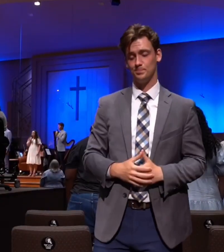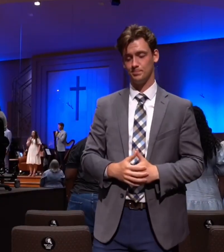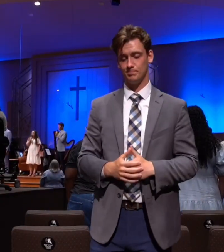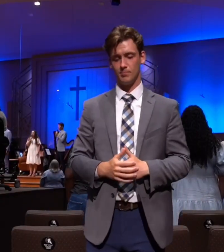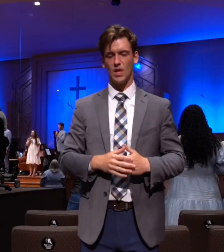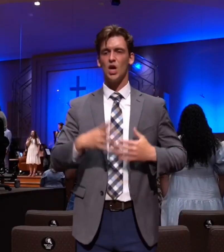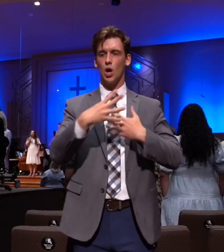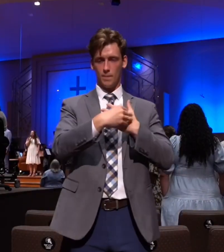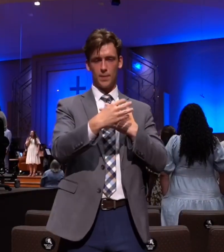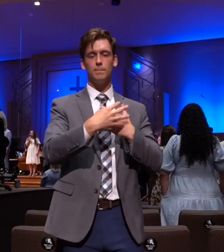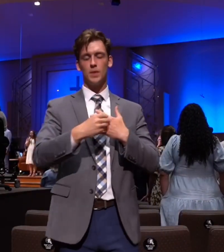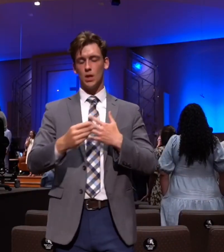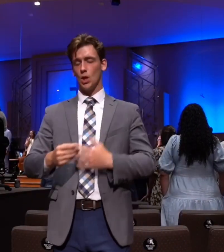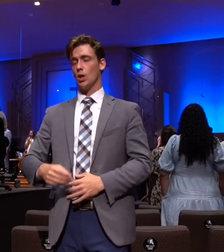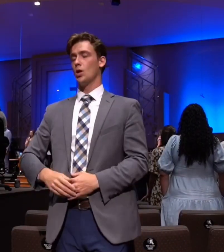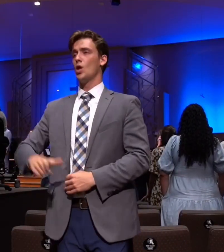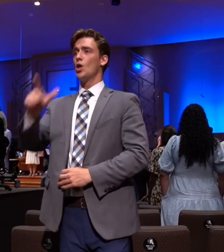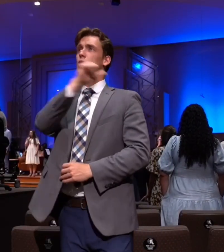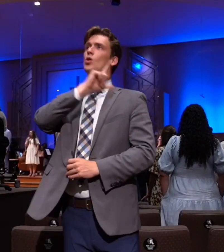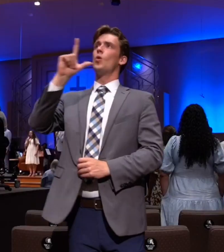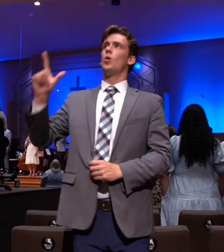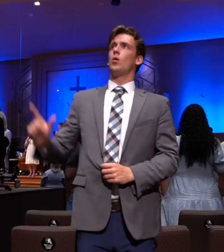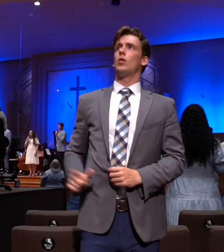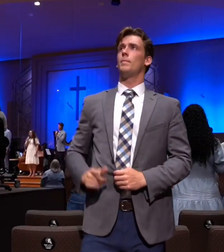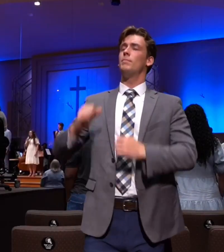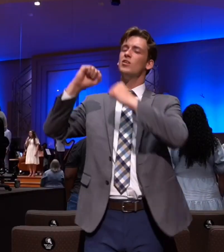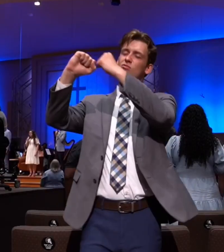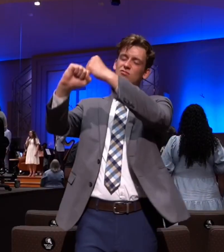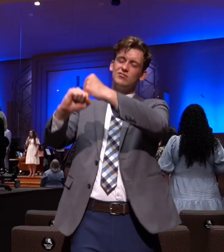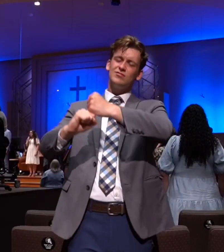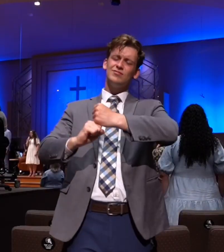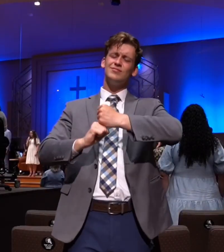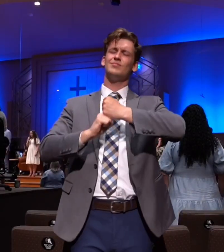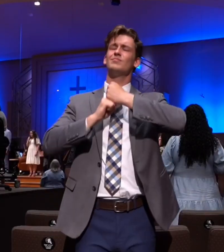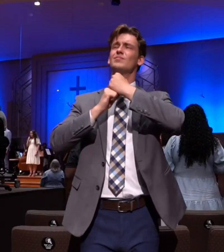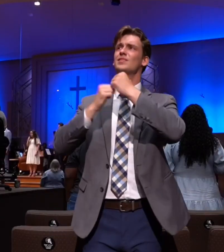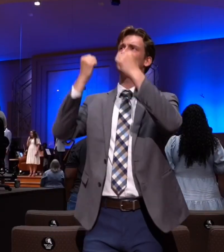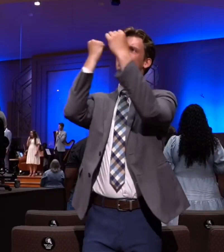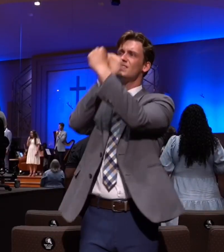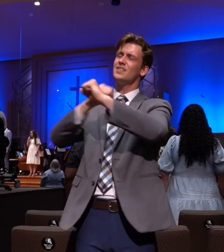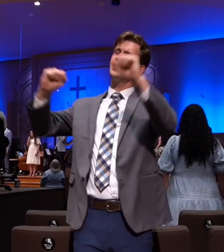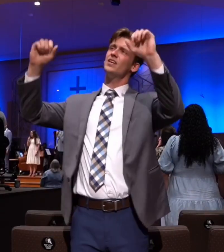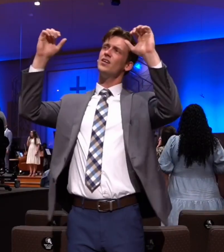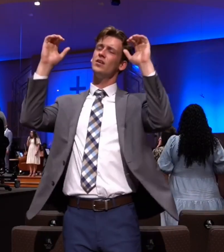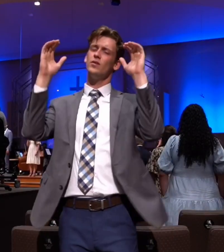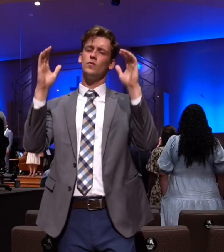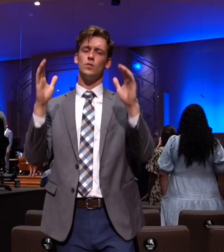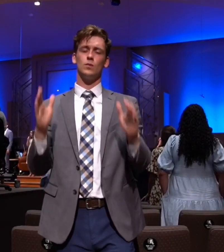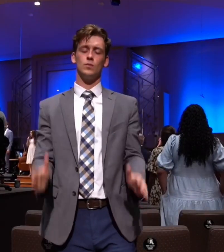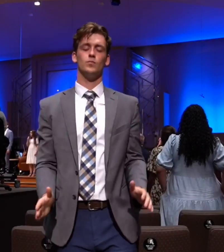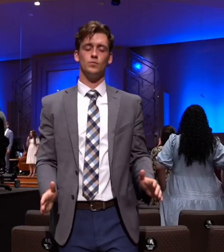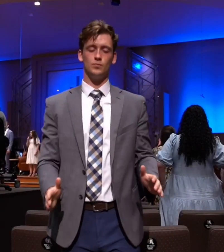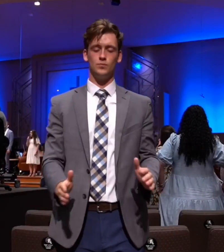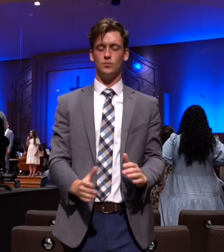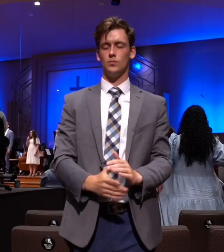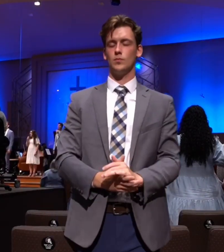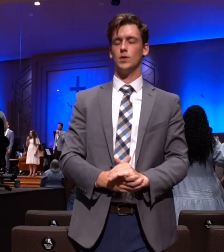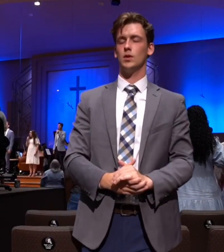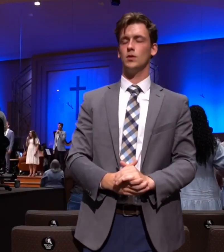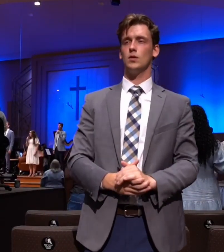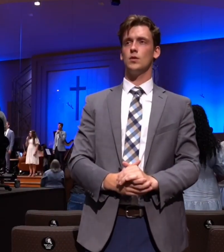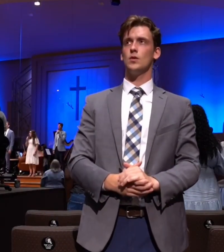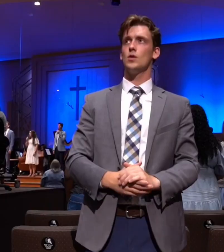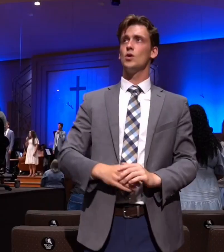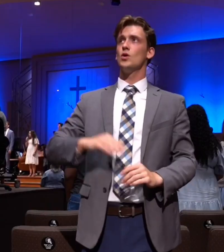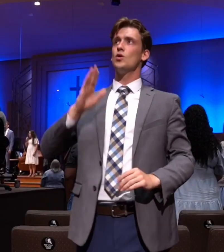O Lord, my rock and my redeemer, gracious